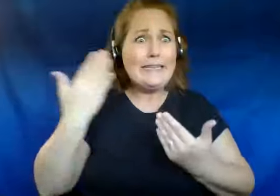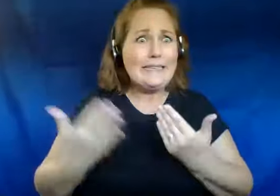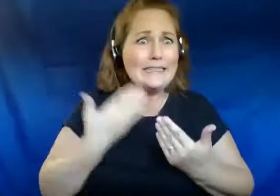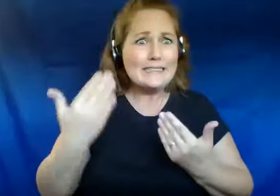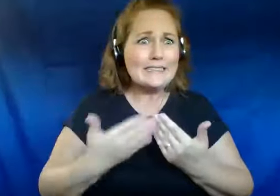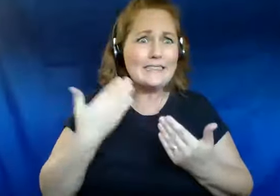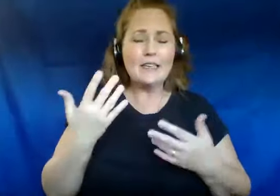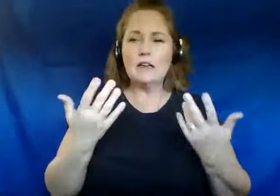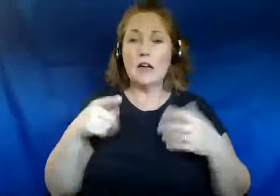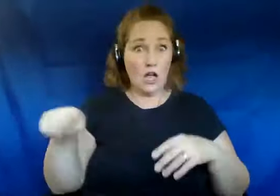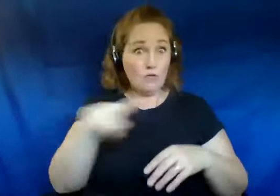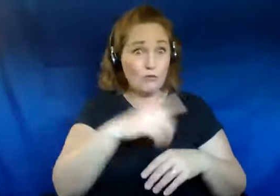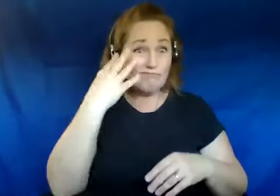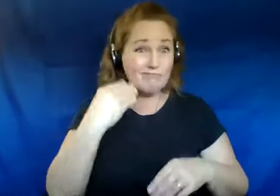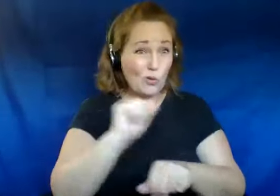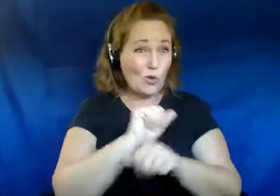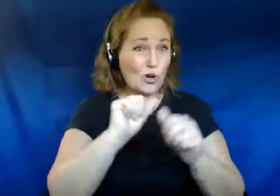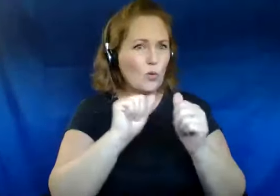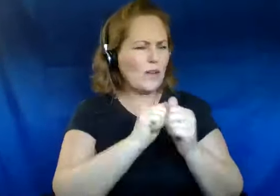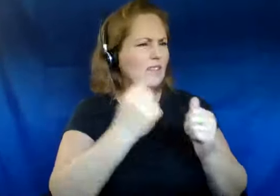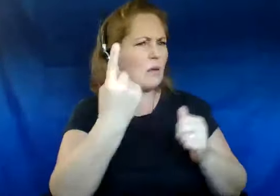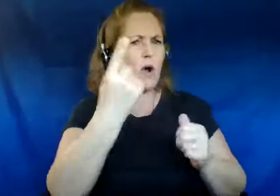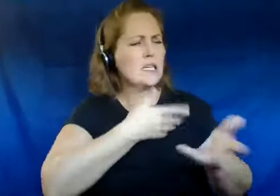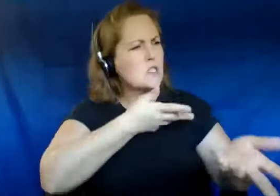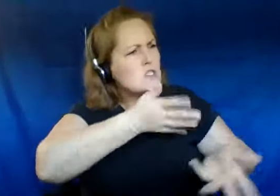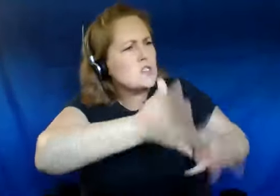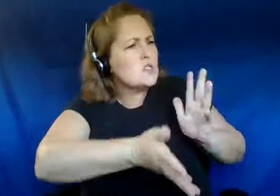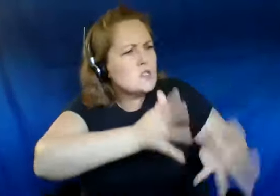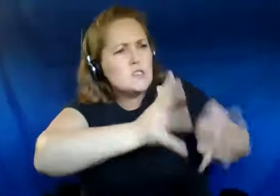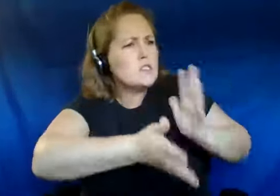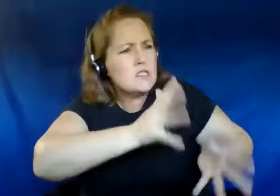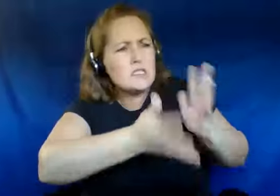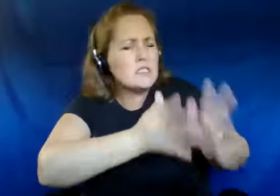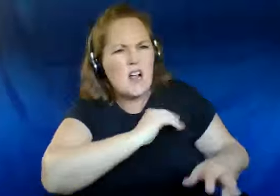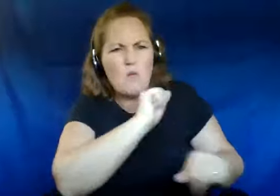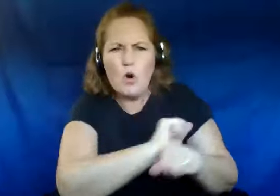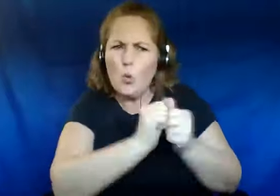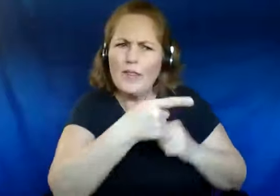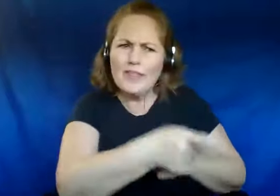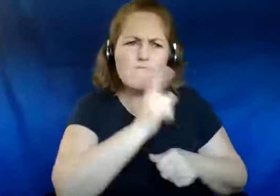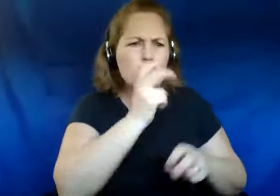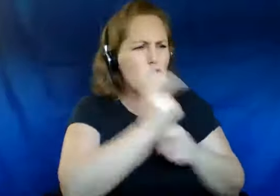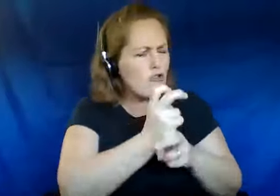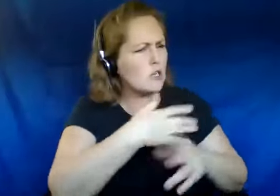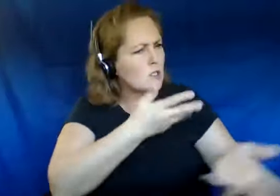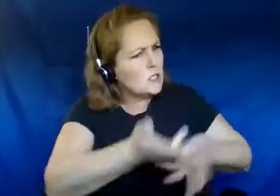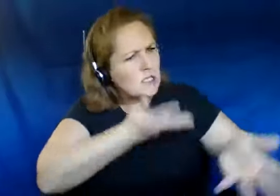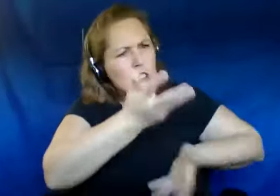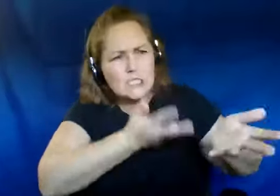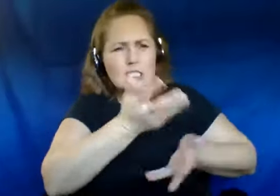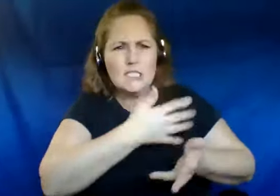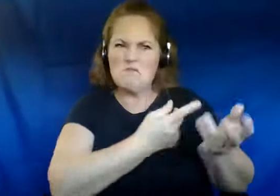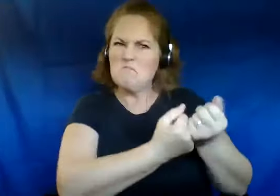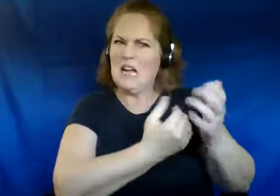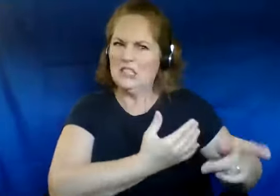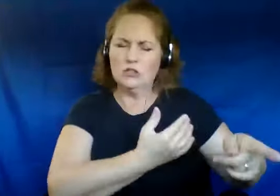Anybody work with somebody really hard? You've got a sponsee who you're working with really hard, and all of a sudden